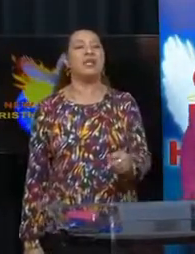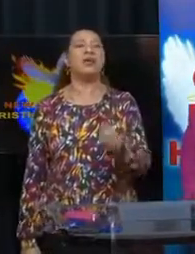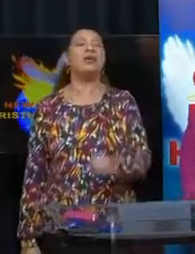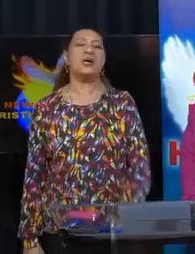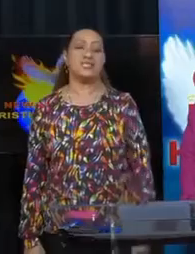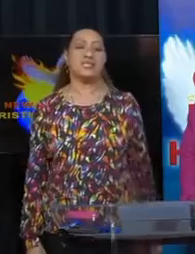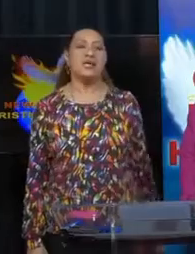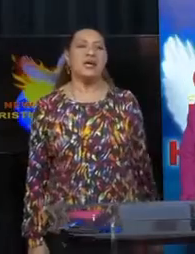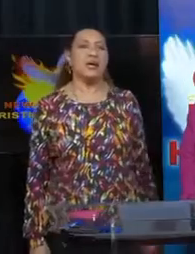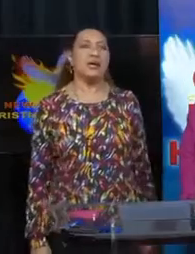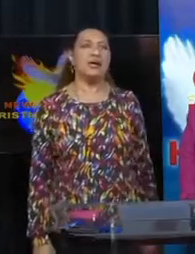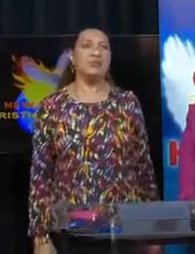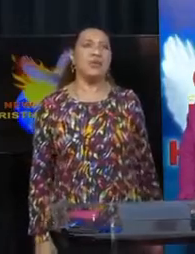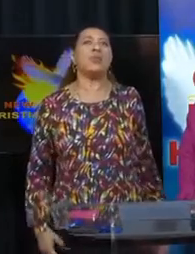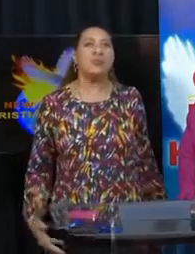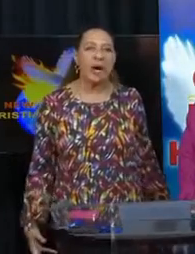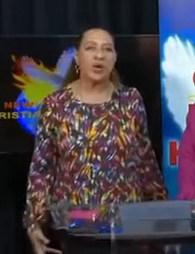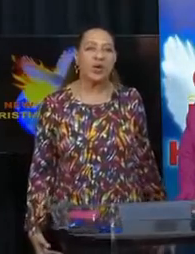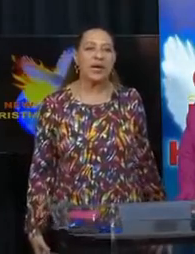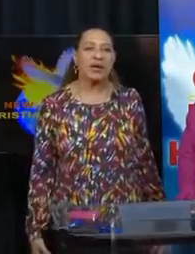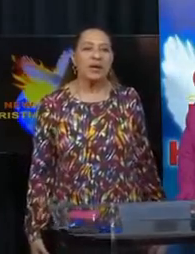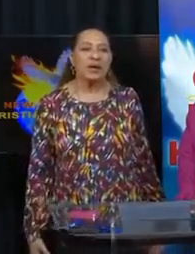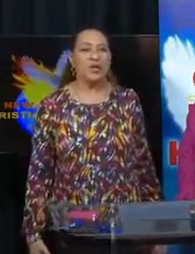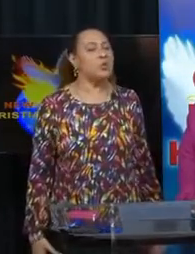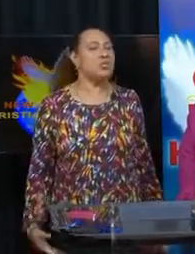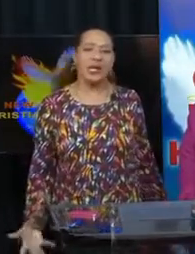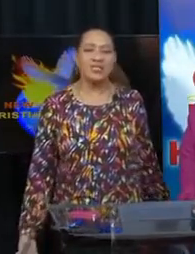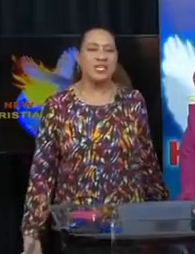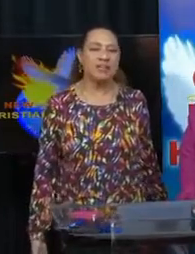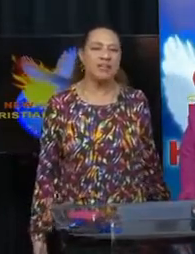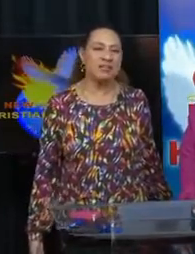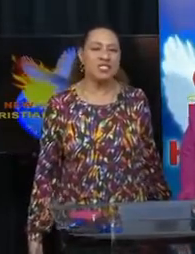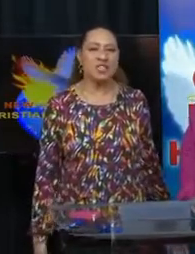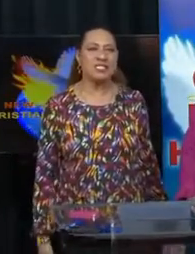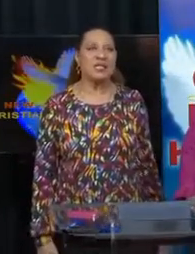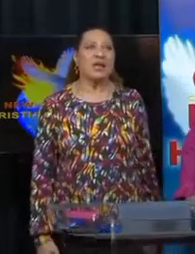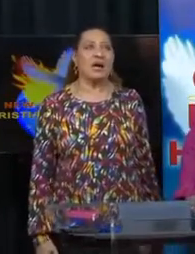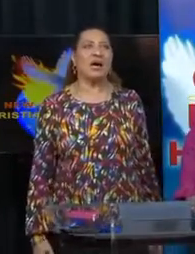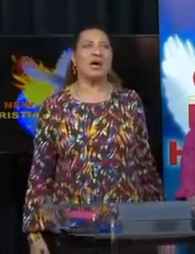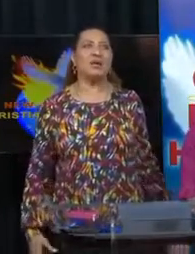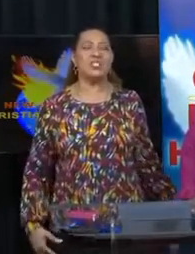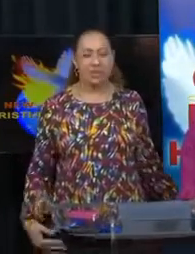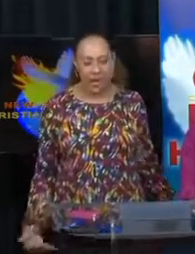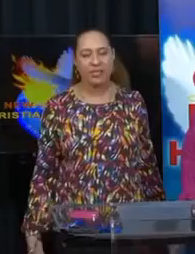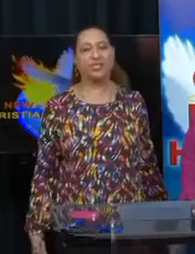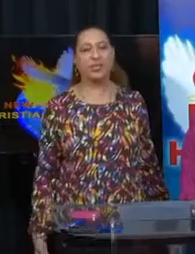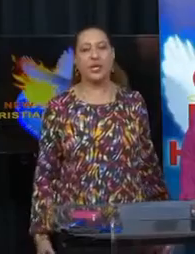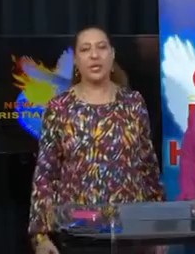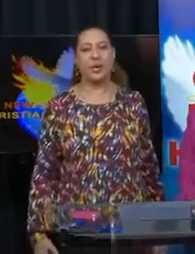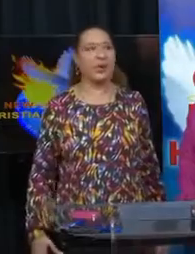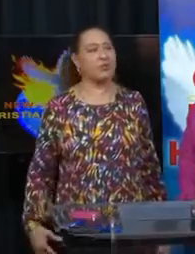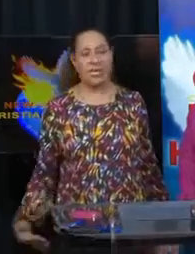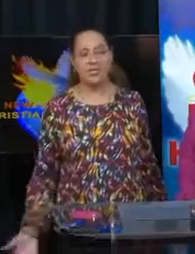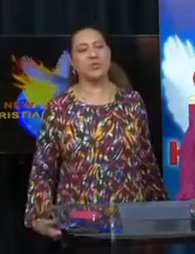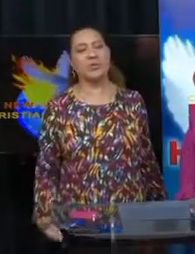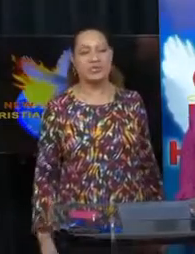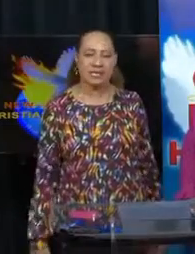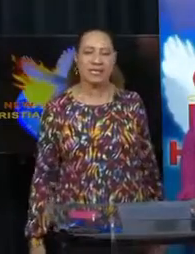do you want it? It could be a Mara Roya, or you would you like to give it another chance? Would you like to you know what we do and start again,